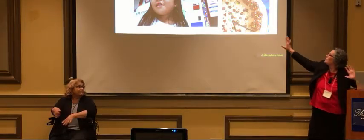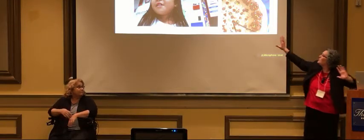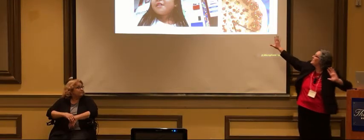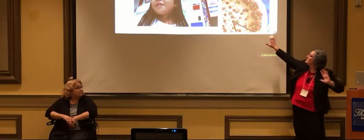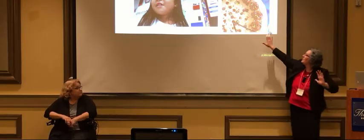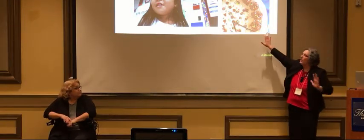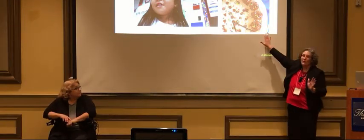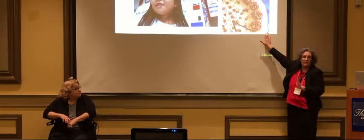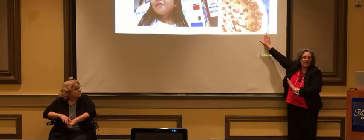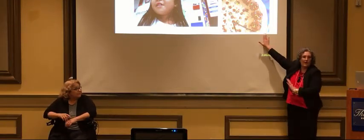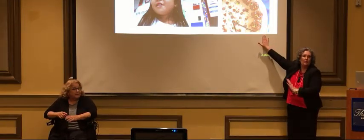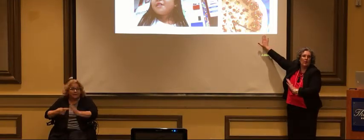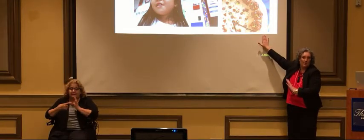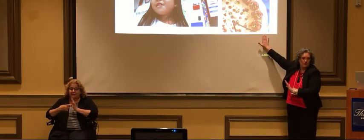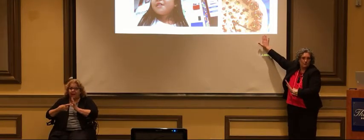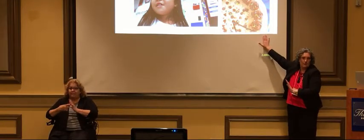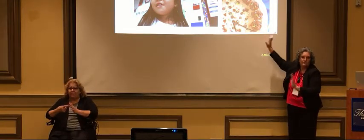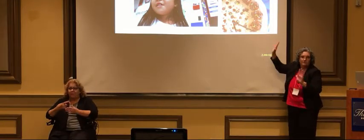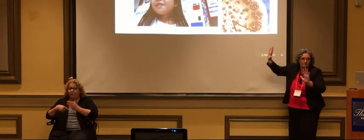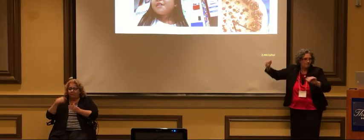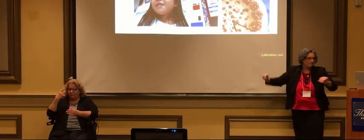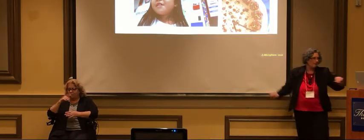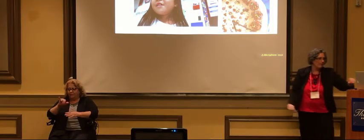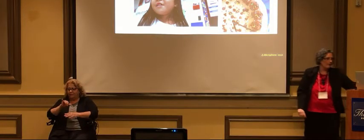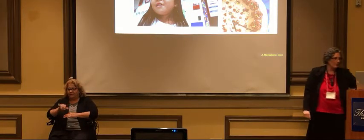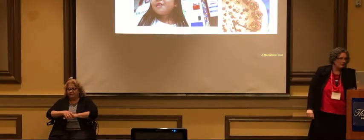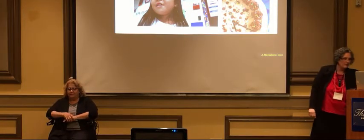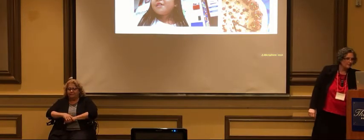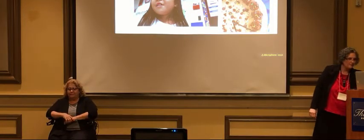And then this would be an example of what the final product would do.